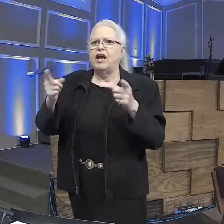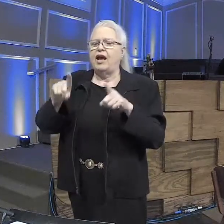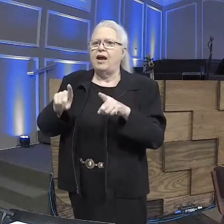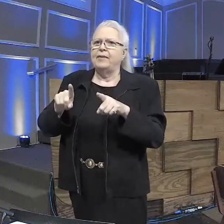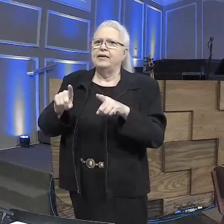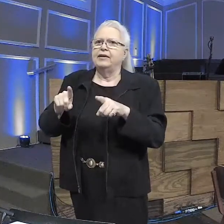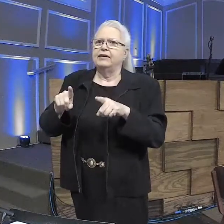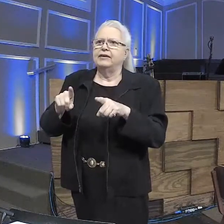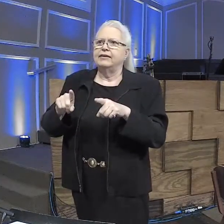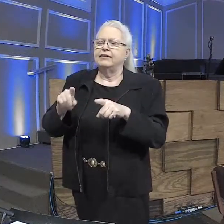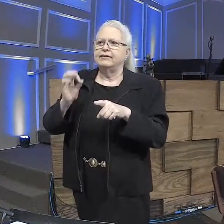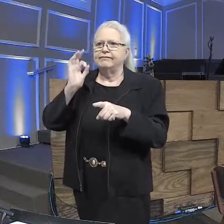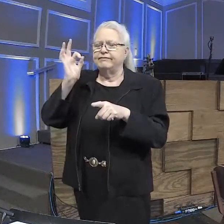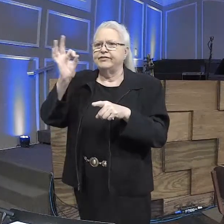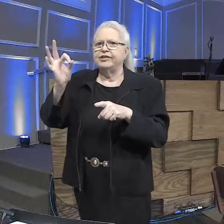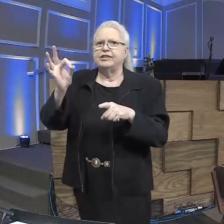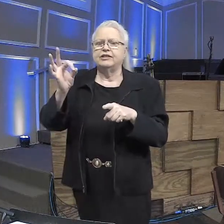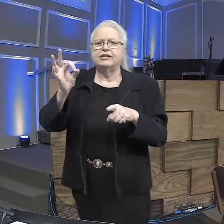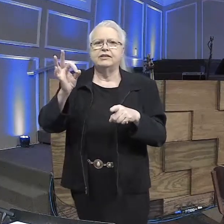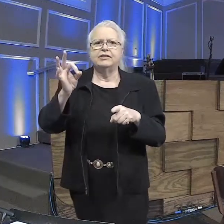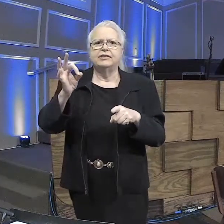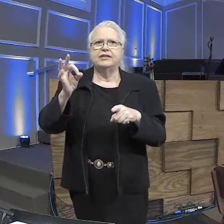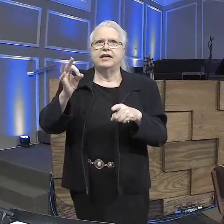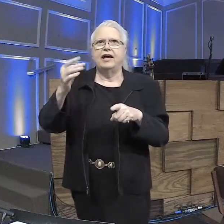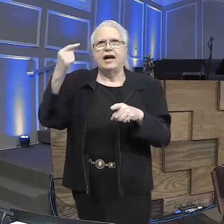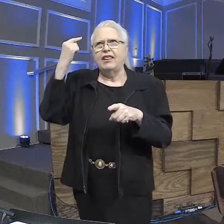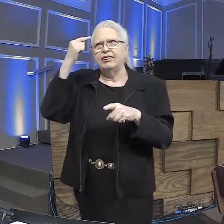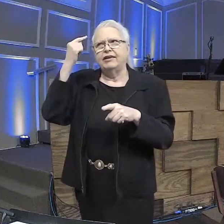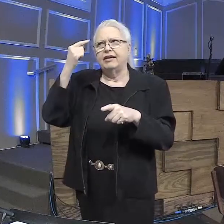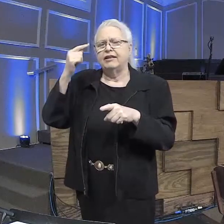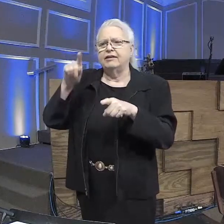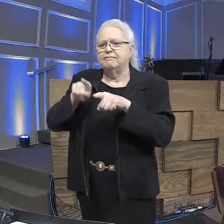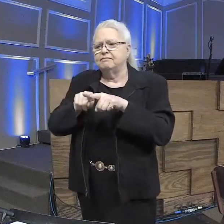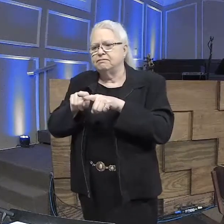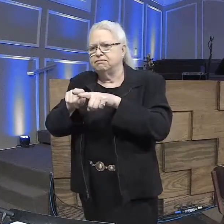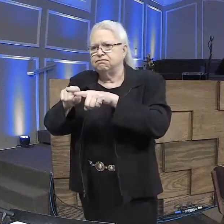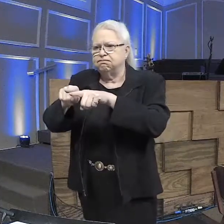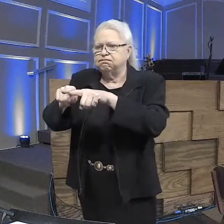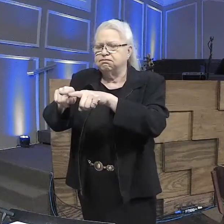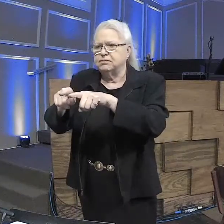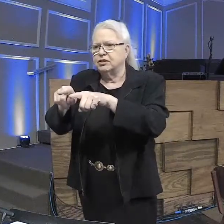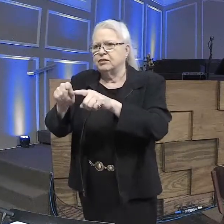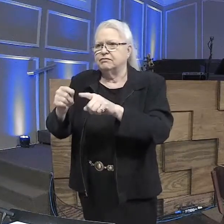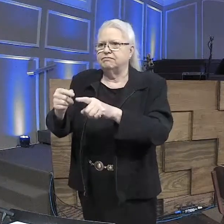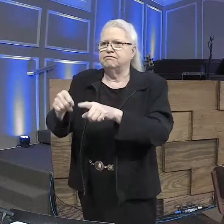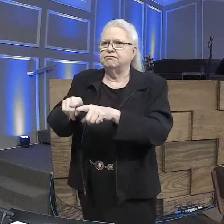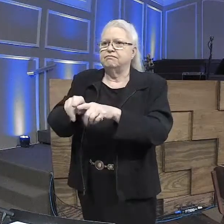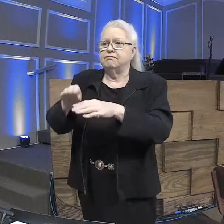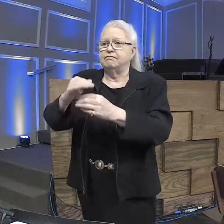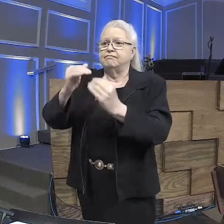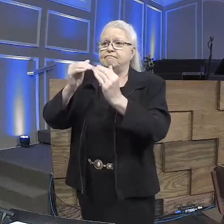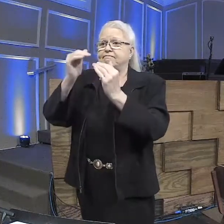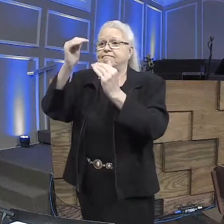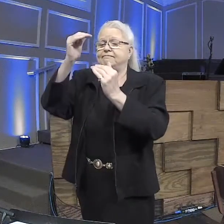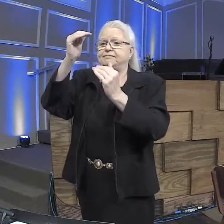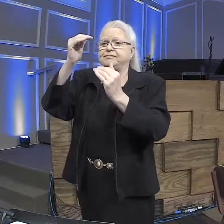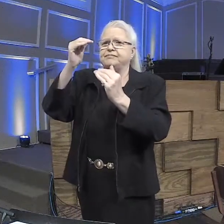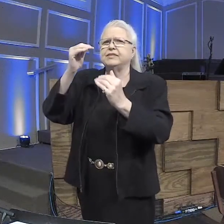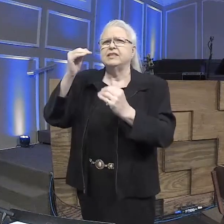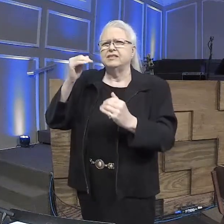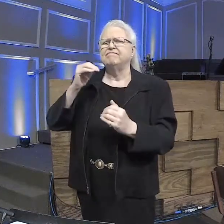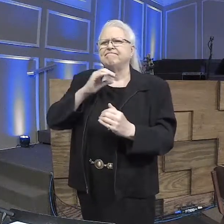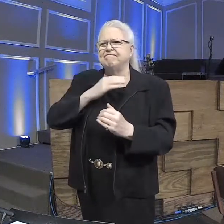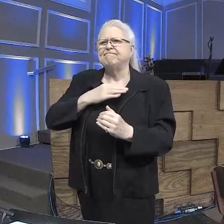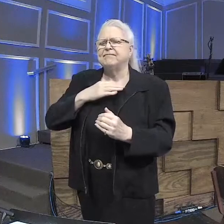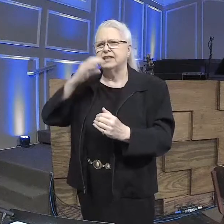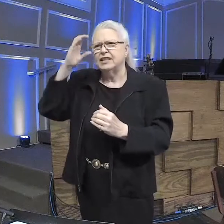like, because I doubt if the trend is suddenly going to reverse itself. There is reason for concern. I saw this just a couple of months